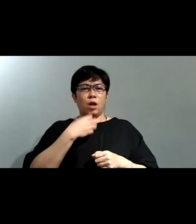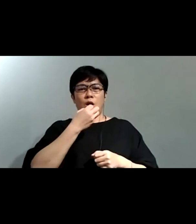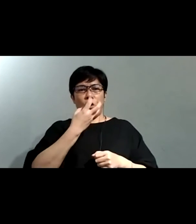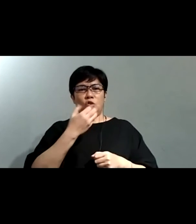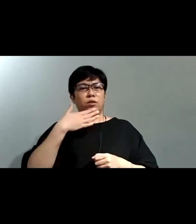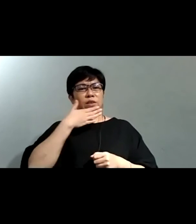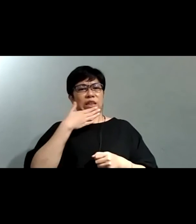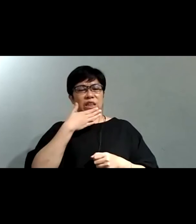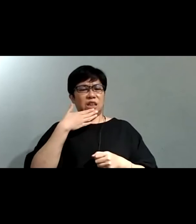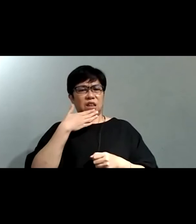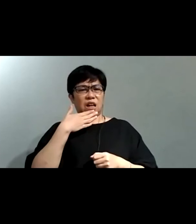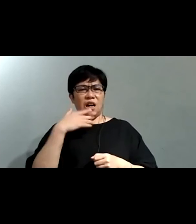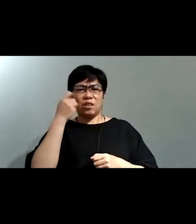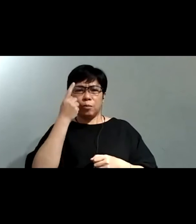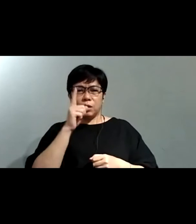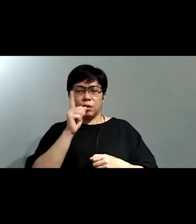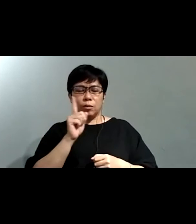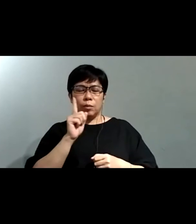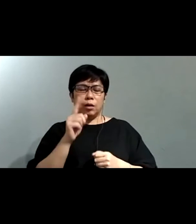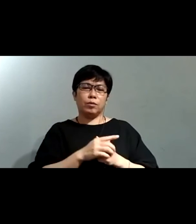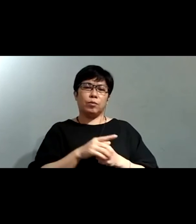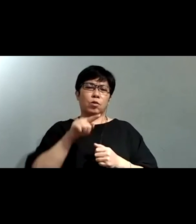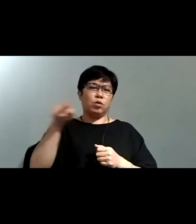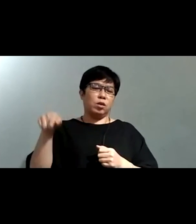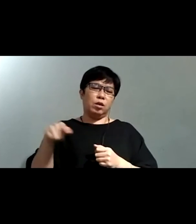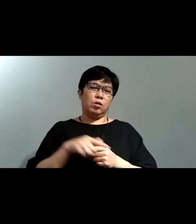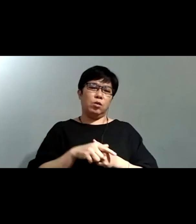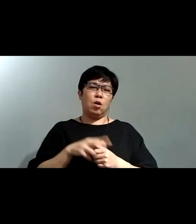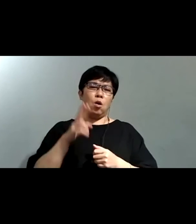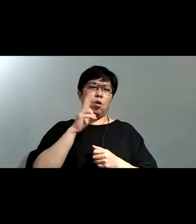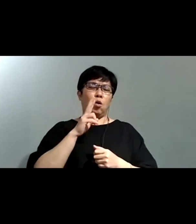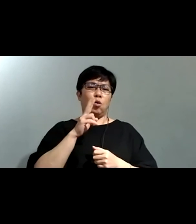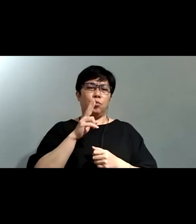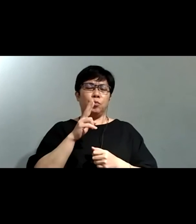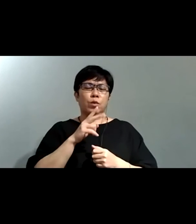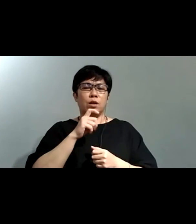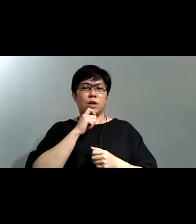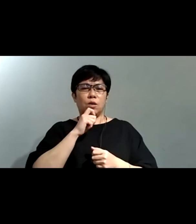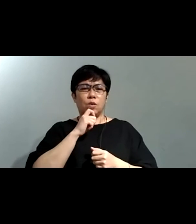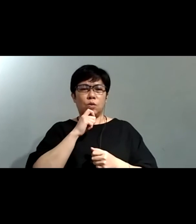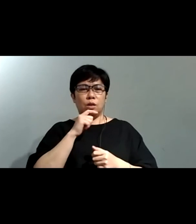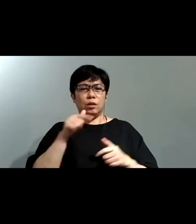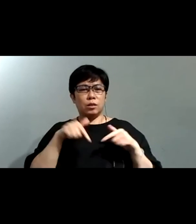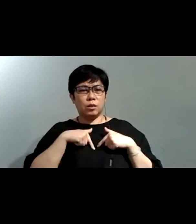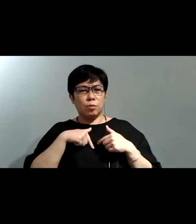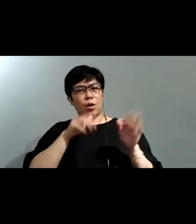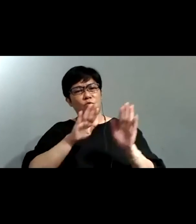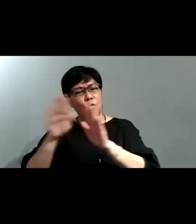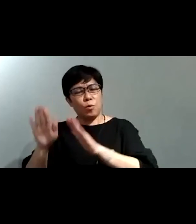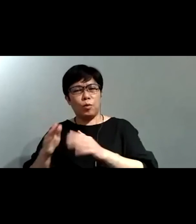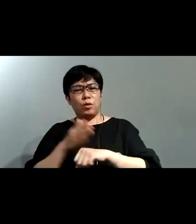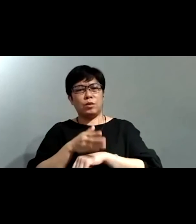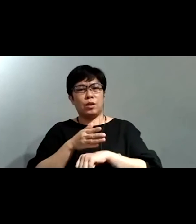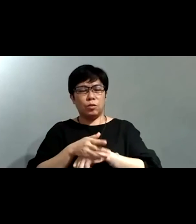are very committed to serve the society. They are technology lover. And they have